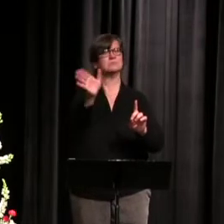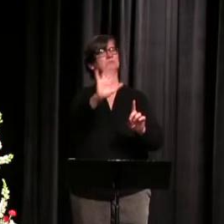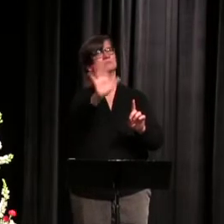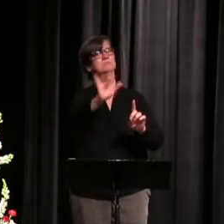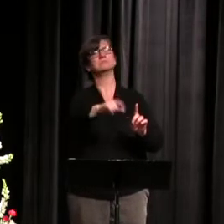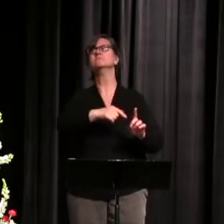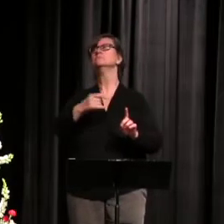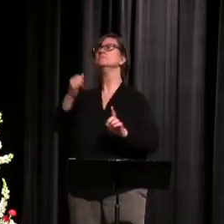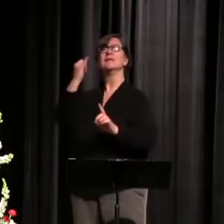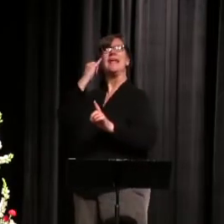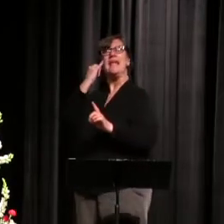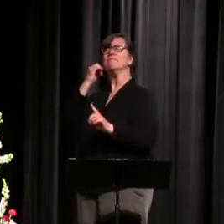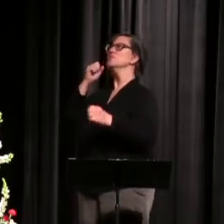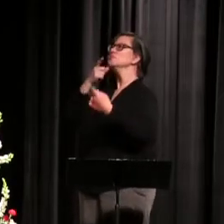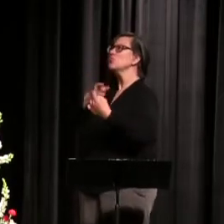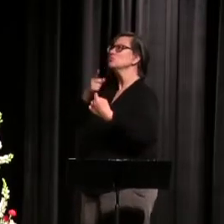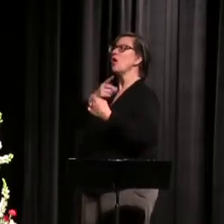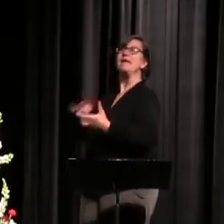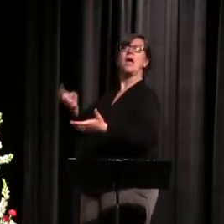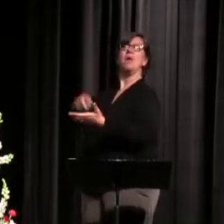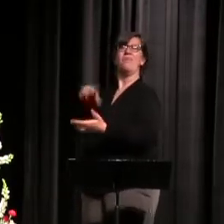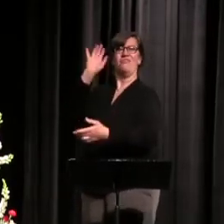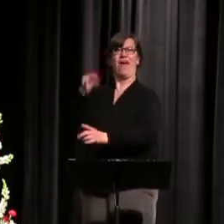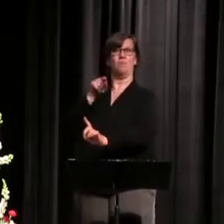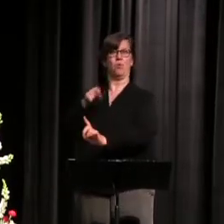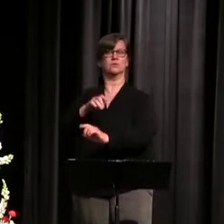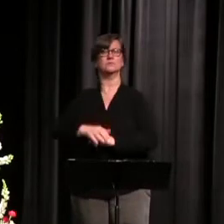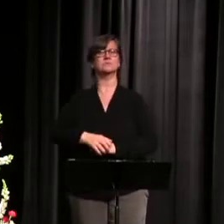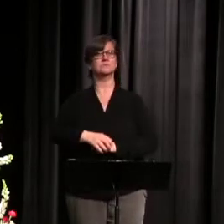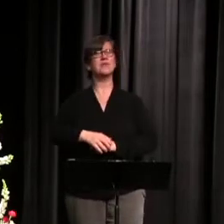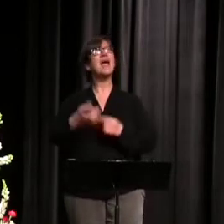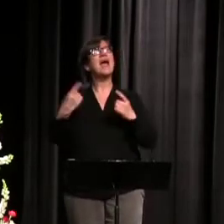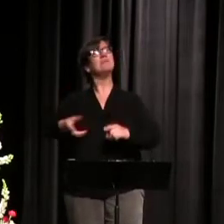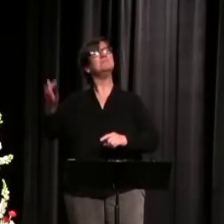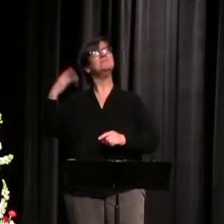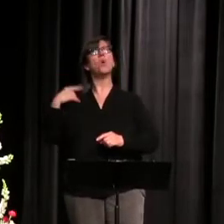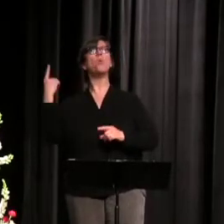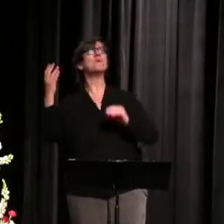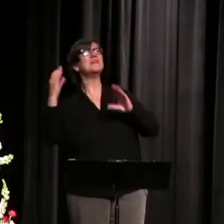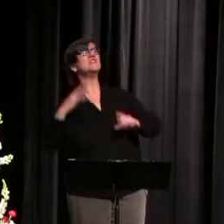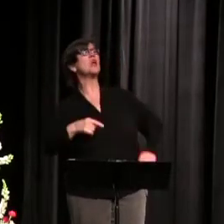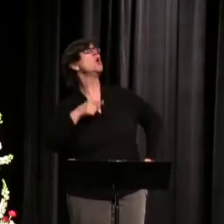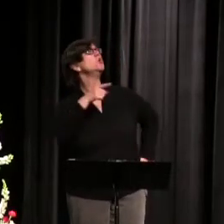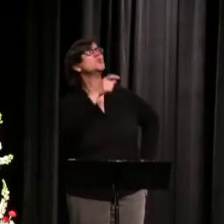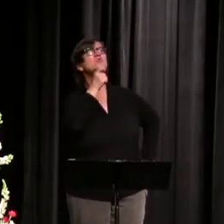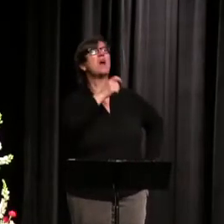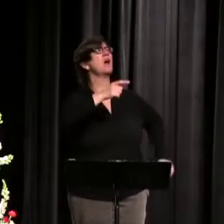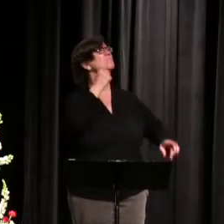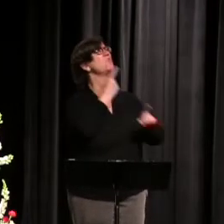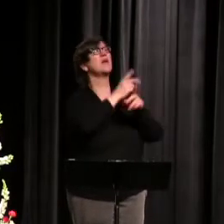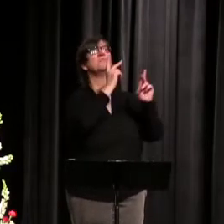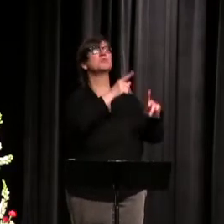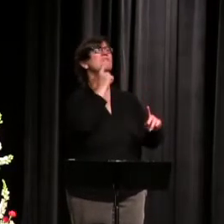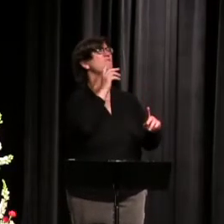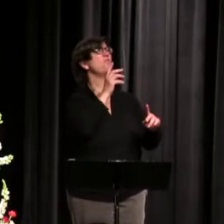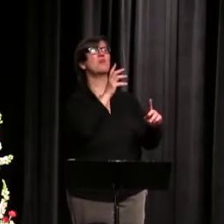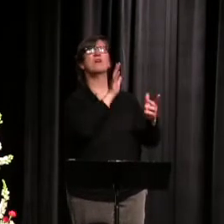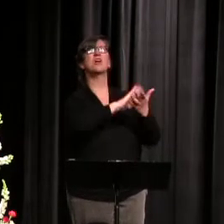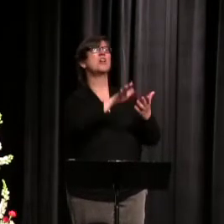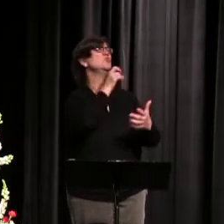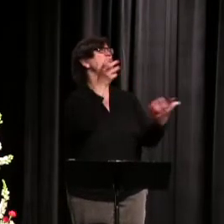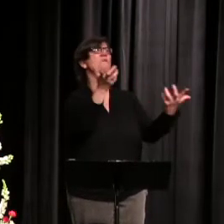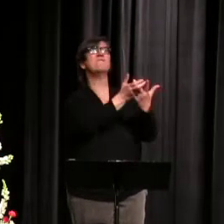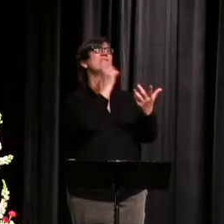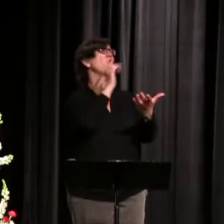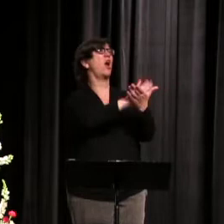I once had a teacher tell me I wasn't college material. I also once had someone tell me don't get your hopes up when I